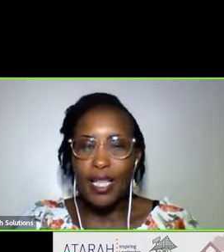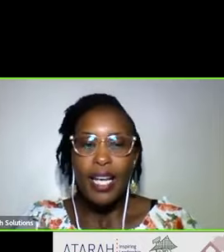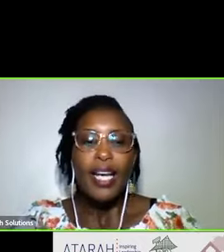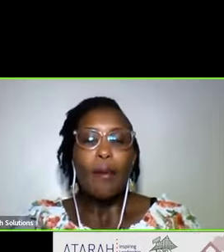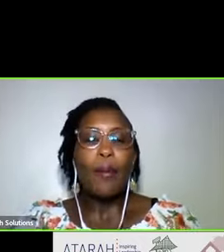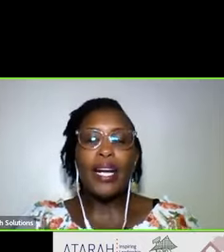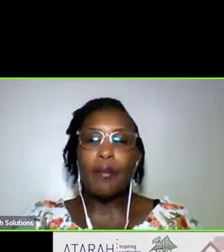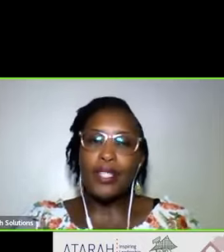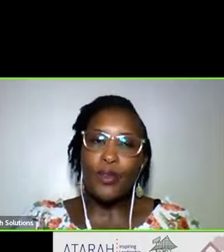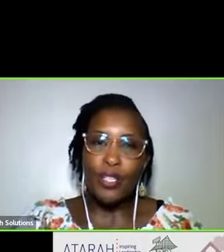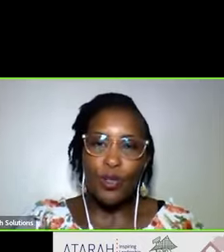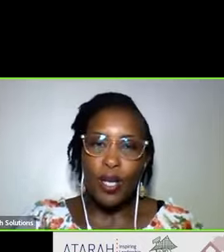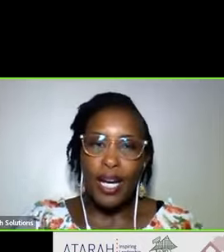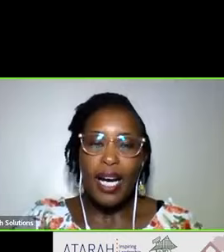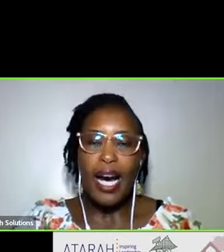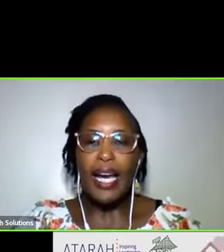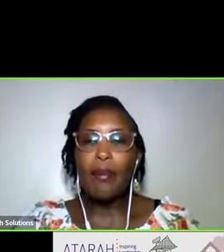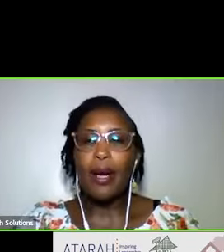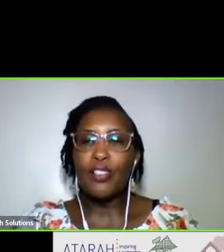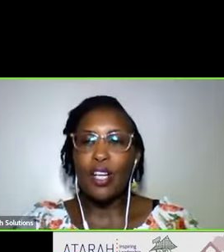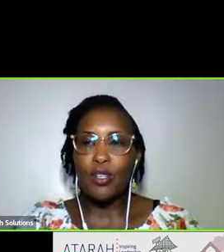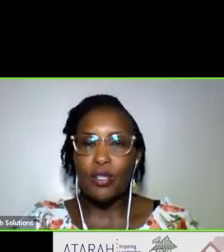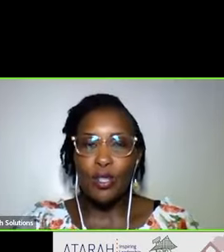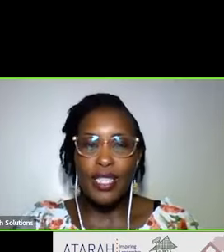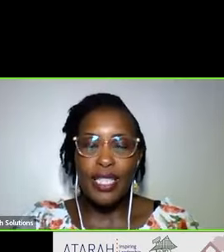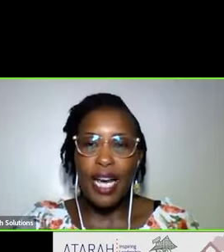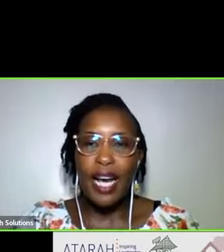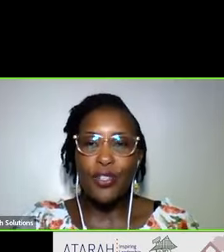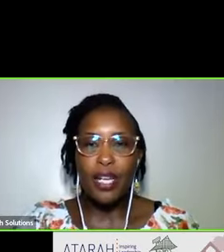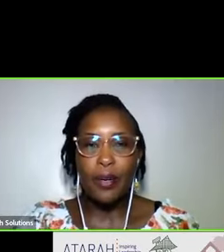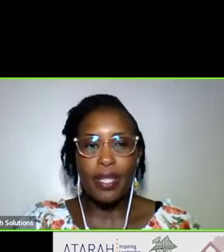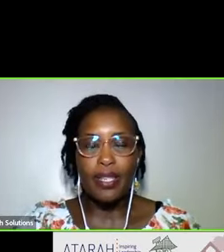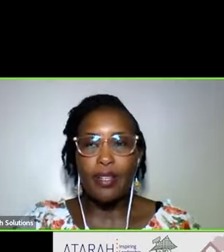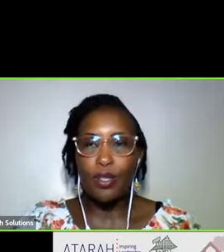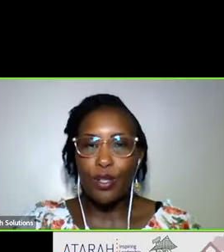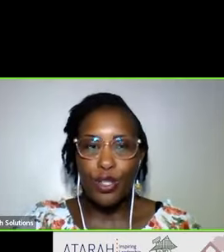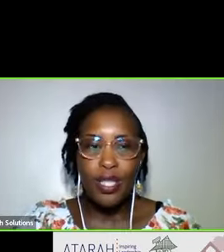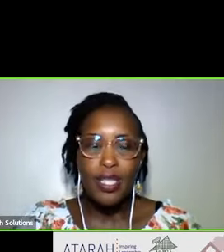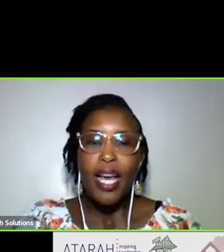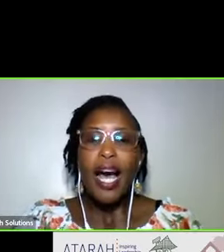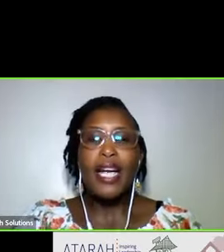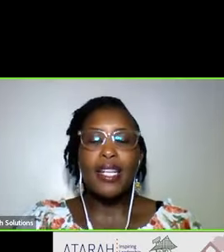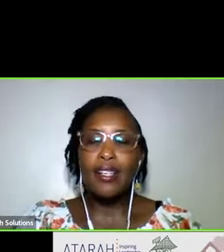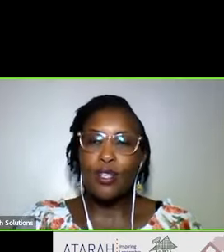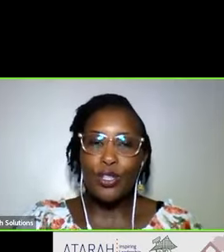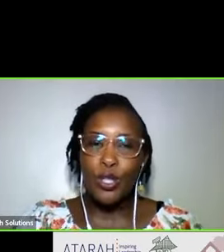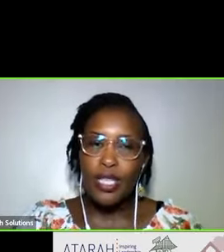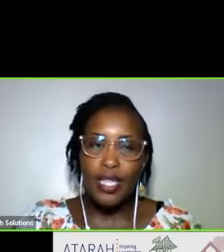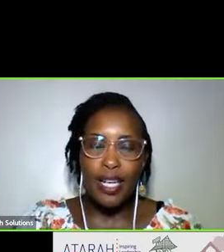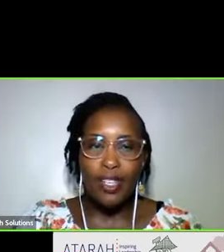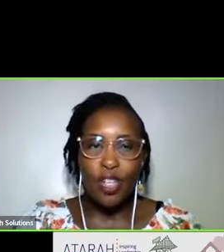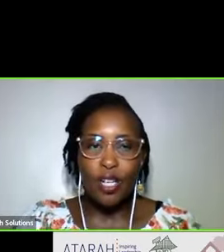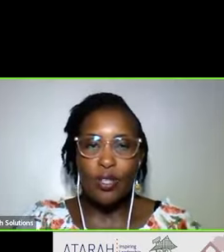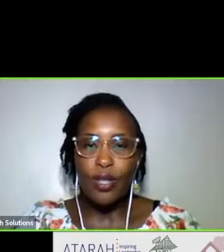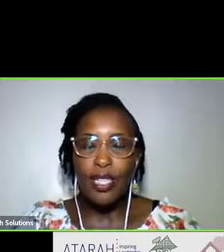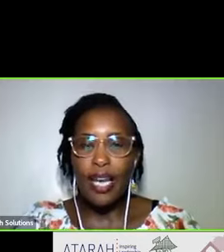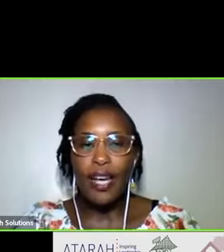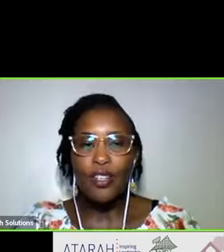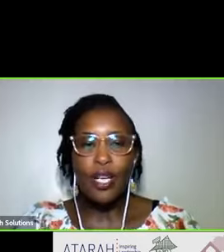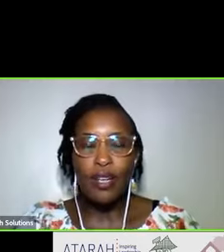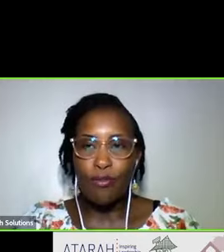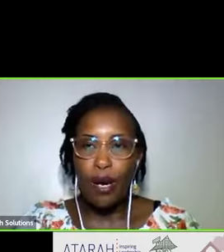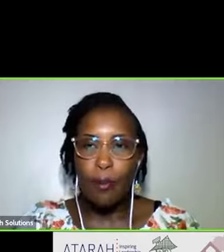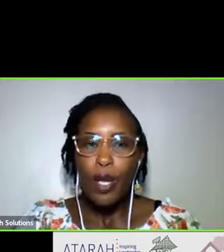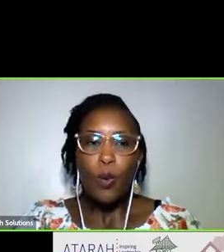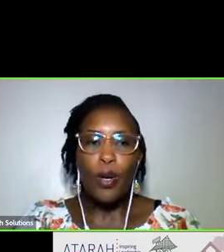you posted. My name is Grace Nzula. I am a HR consultant and trainer with Atara Solutions. Atara Solutions is a HR consulting